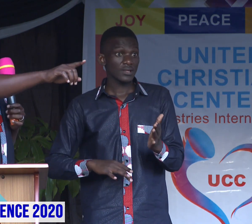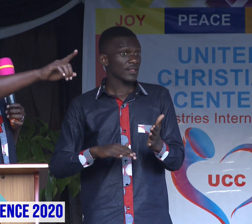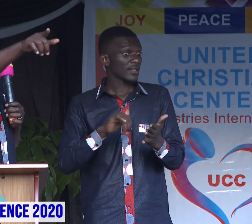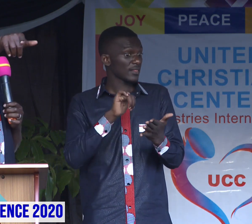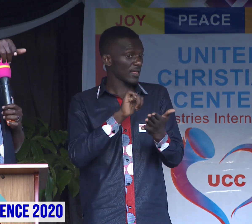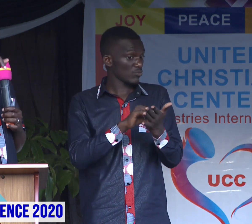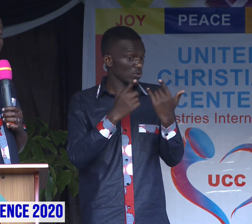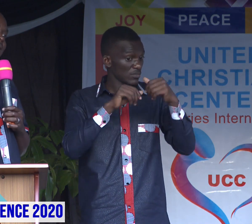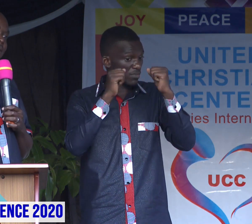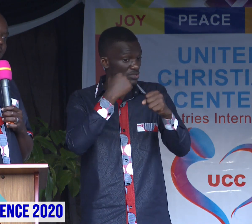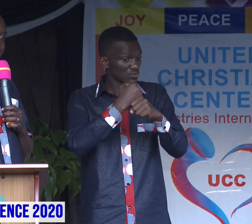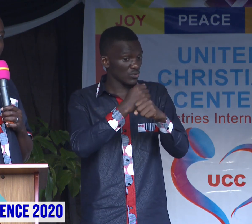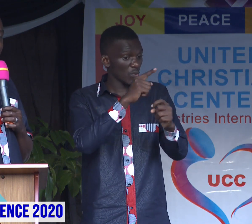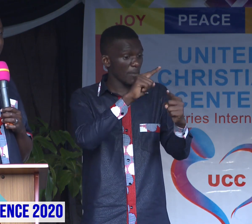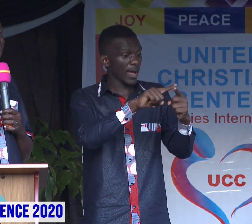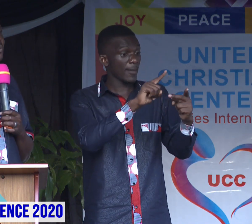Chino, chetuba tukola chi?